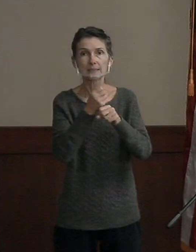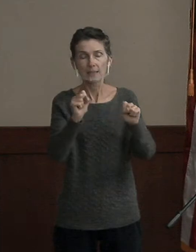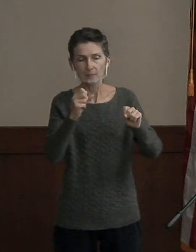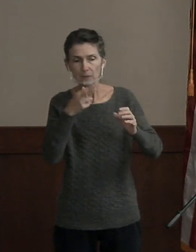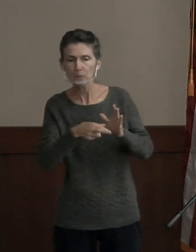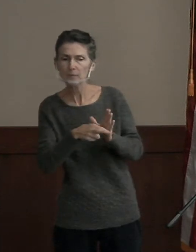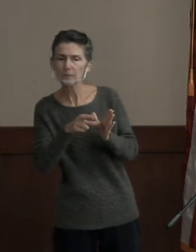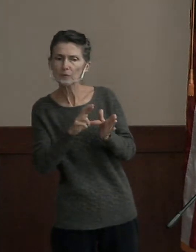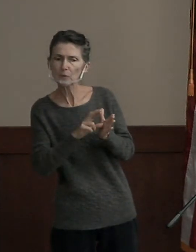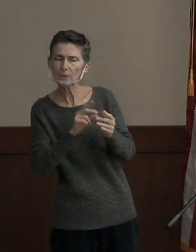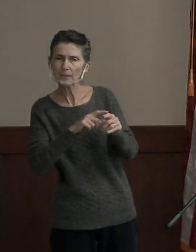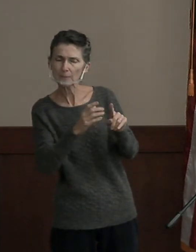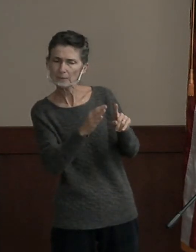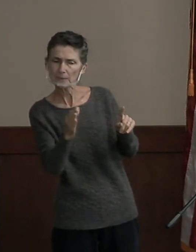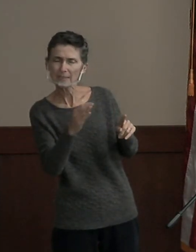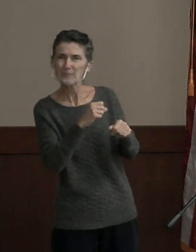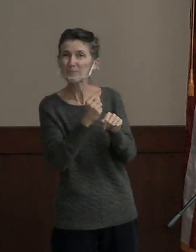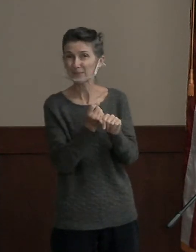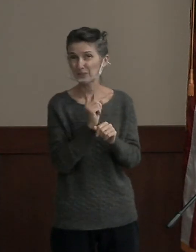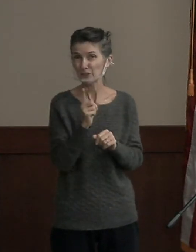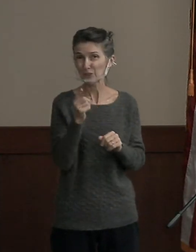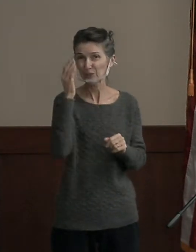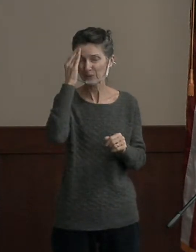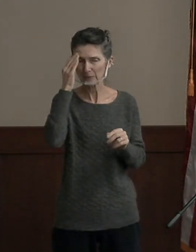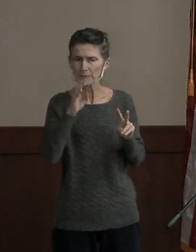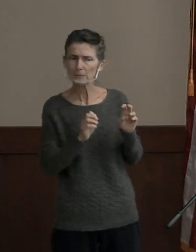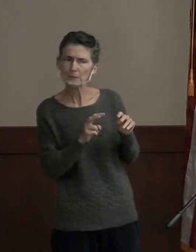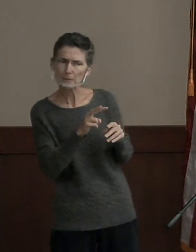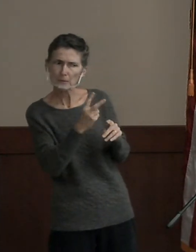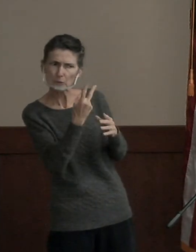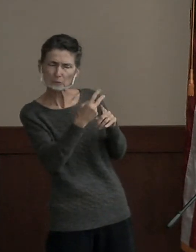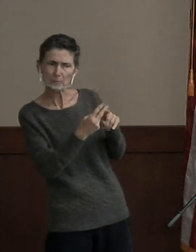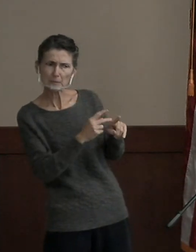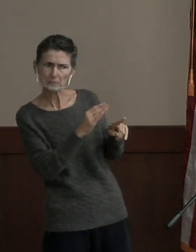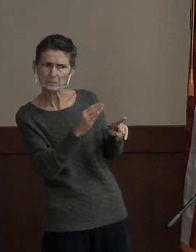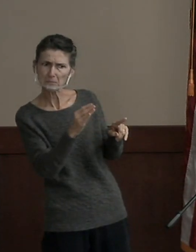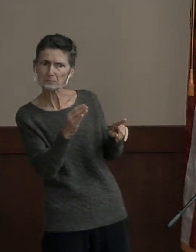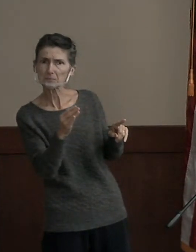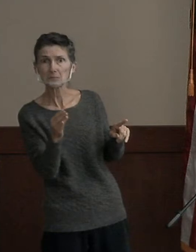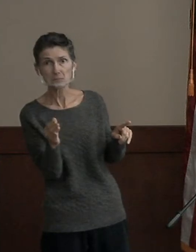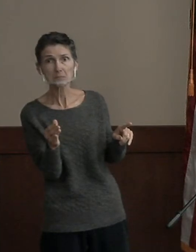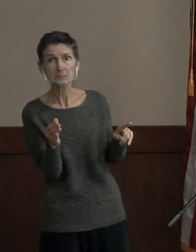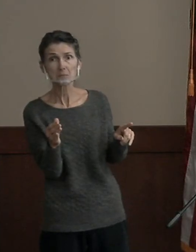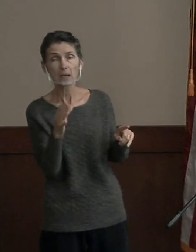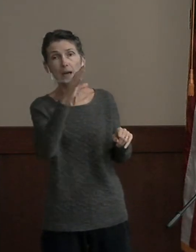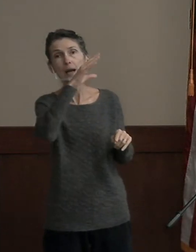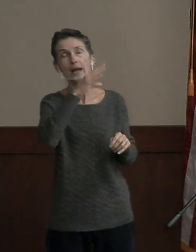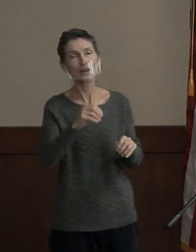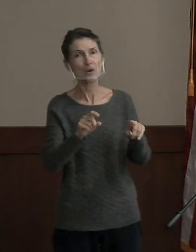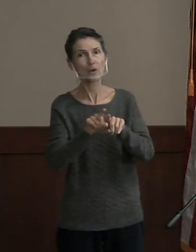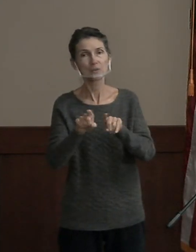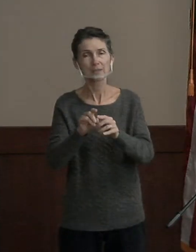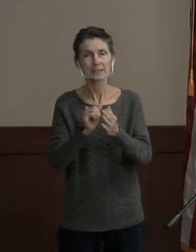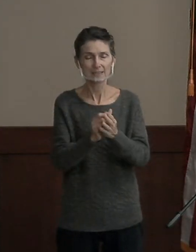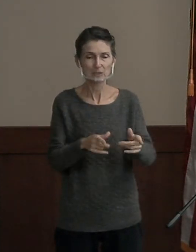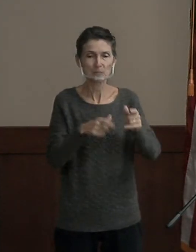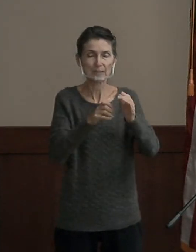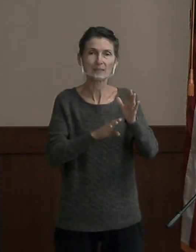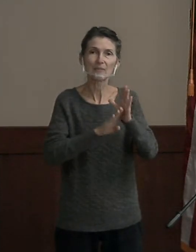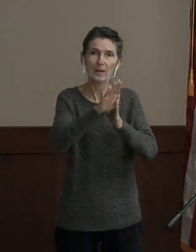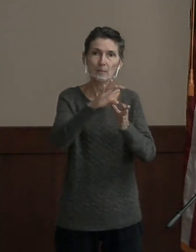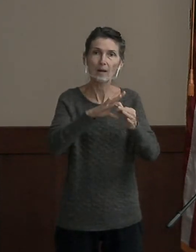period, kind of one of those just to make sure types of things that was built in. And also, the speed of development